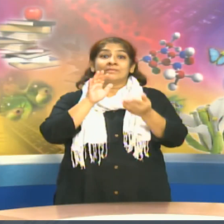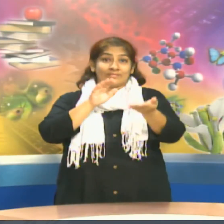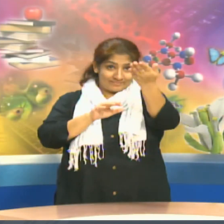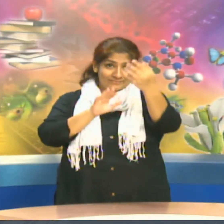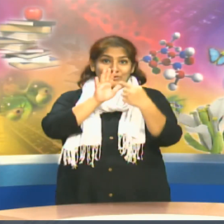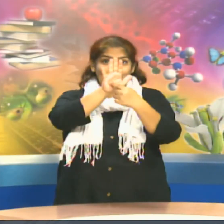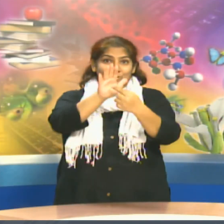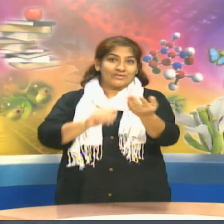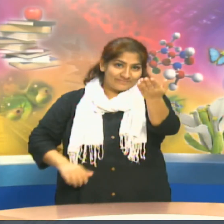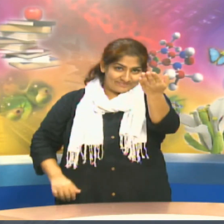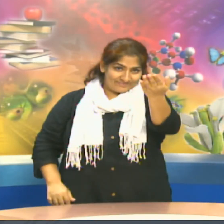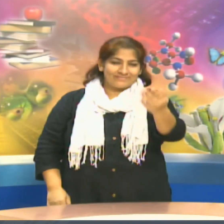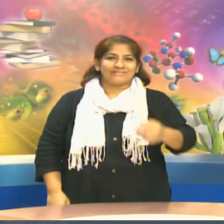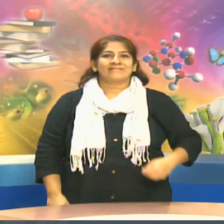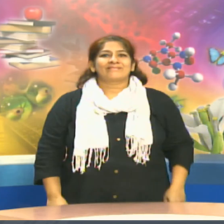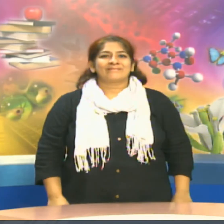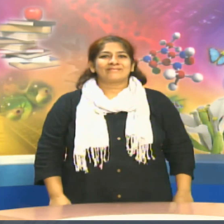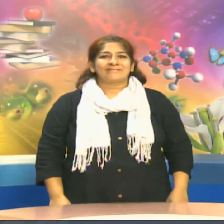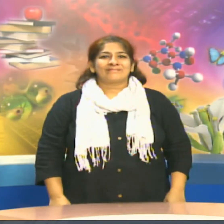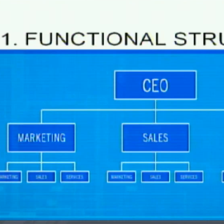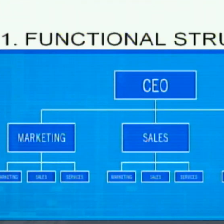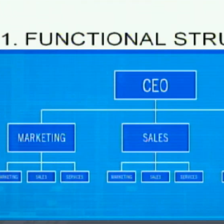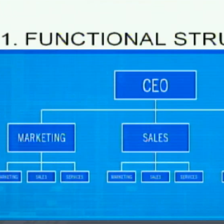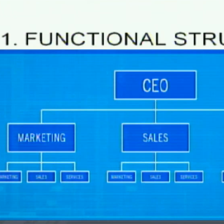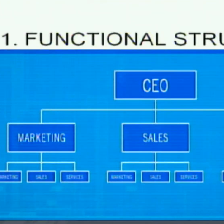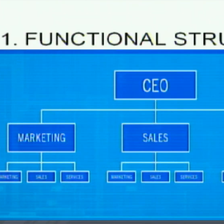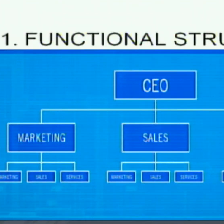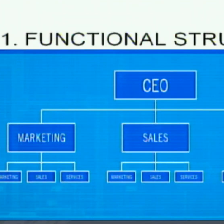This is the functional structure.